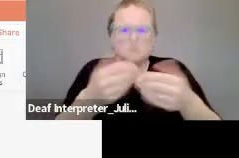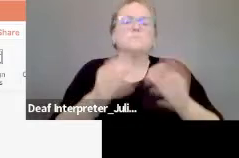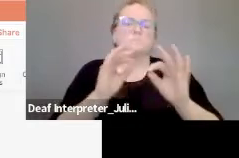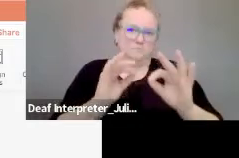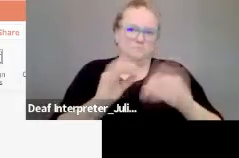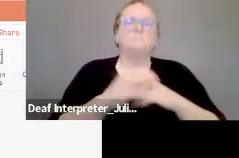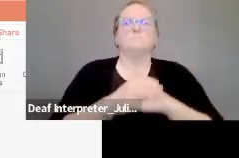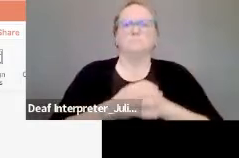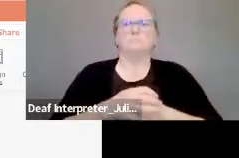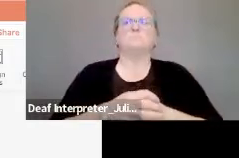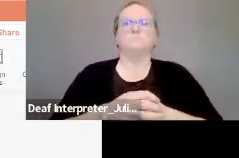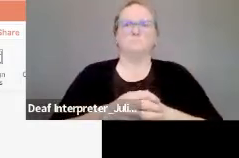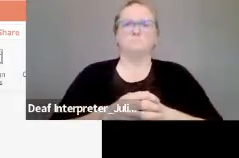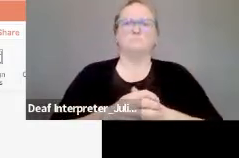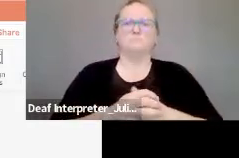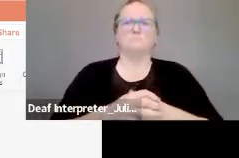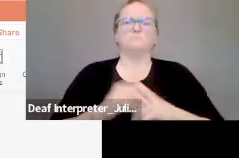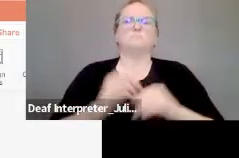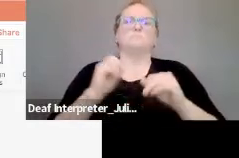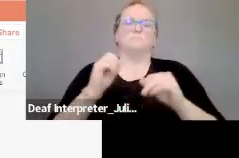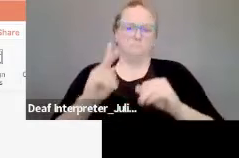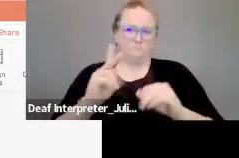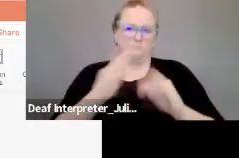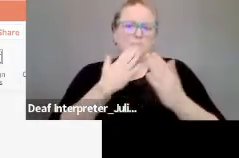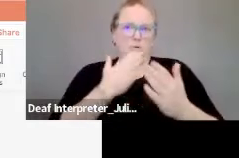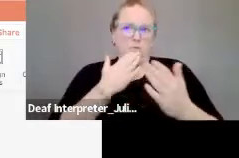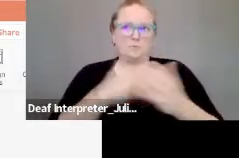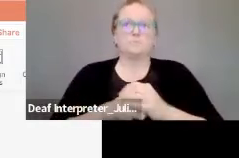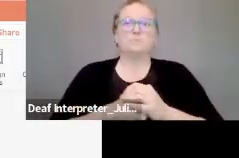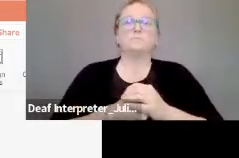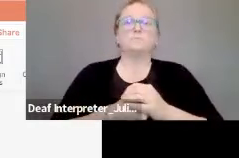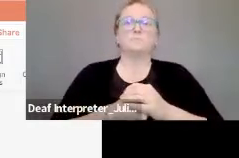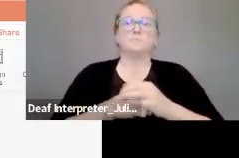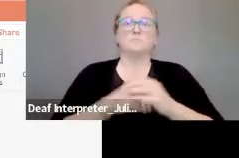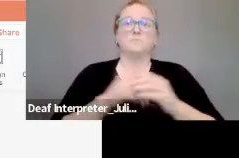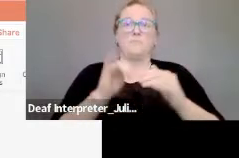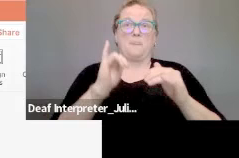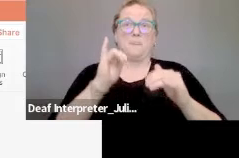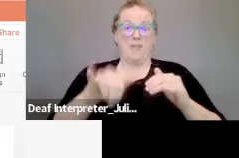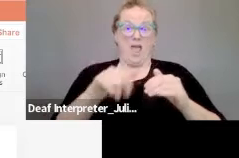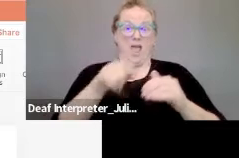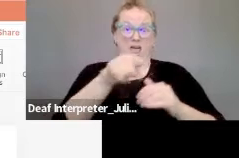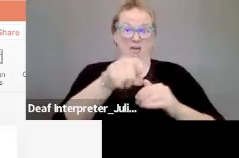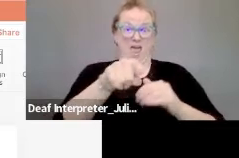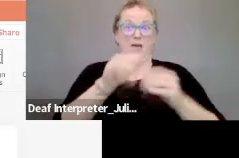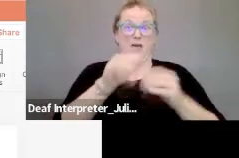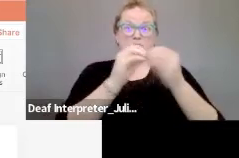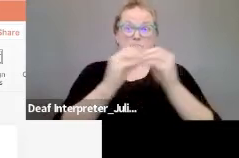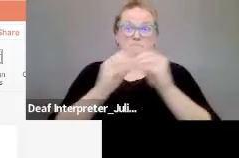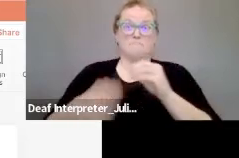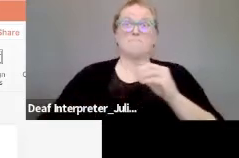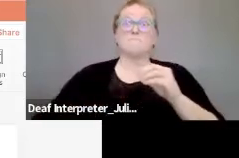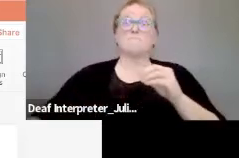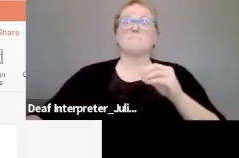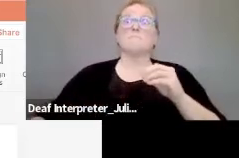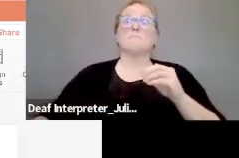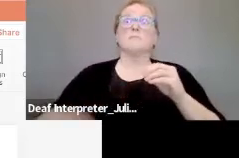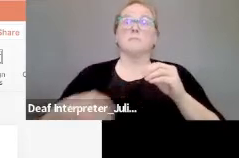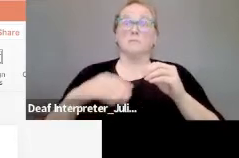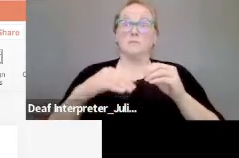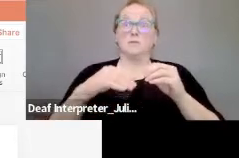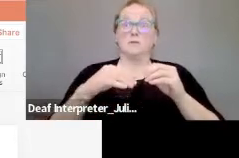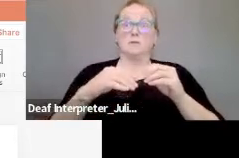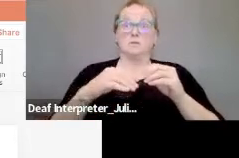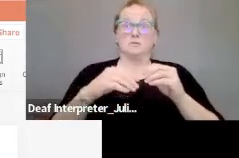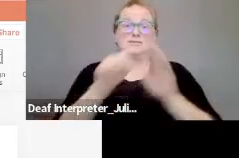There we go. Thank you. So this is just to put this in context. This is a case statewide over the past year, going back to last summer. And you